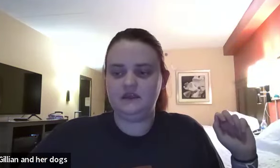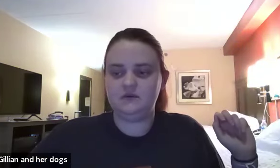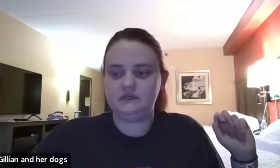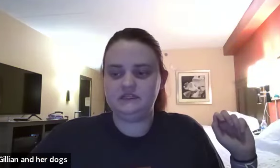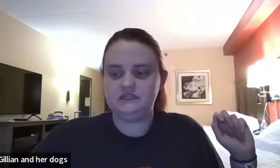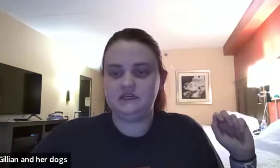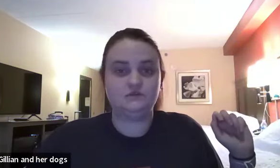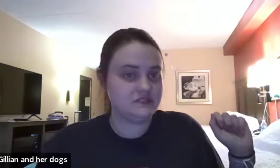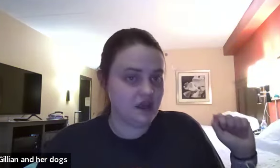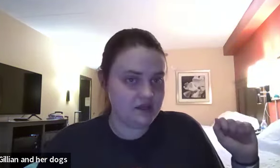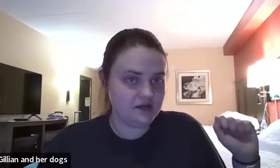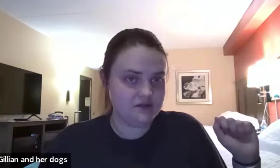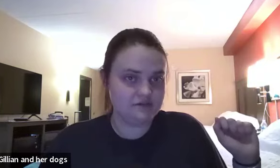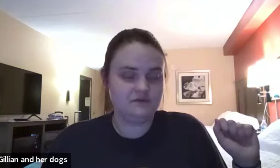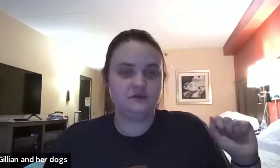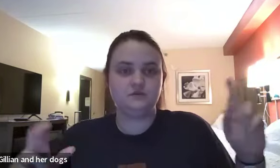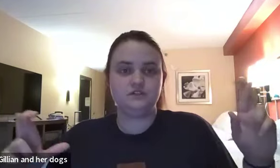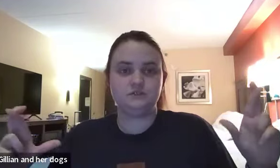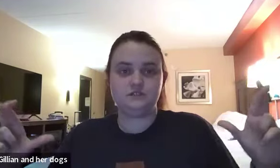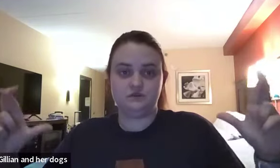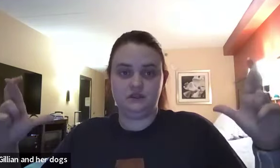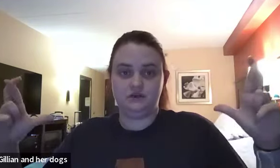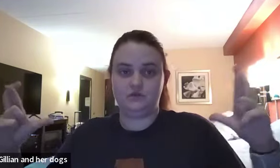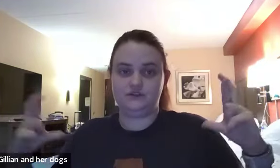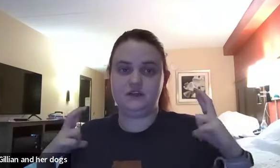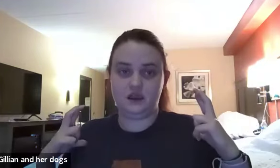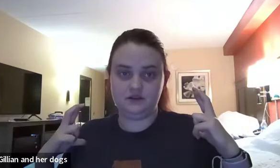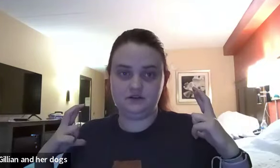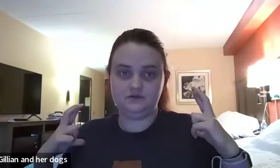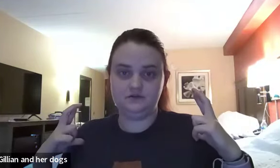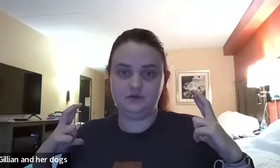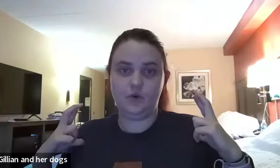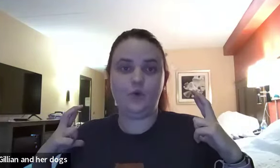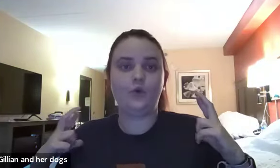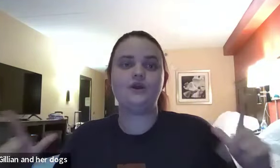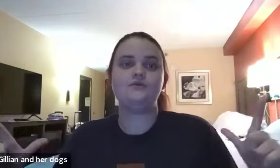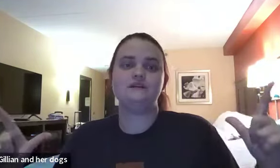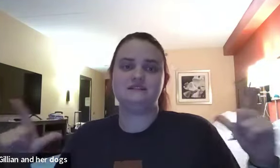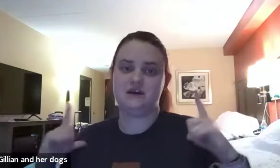Then we did retired, which was either retired or